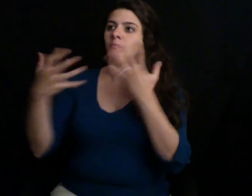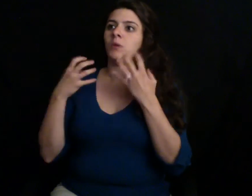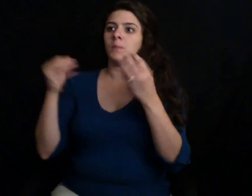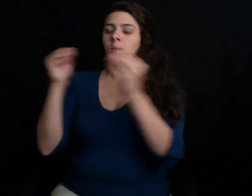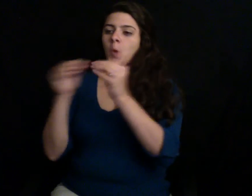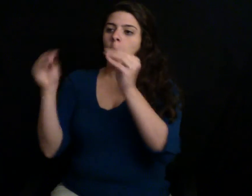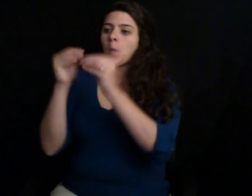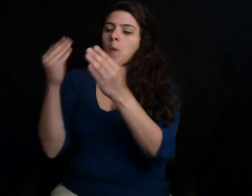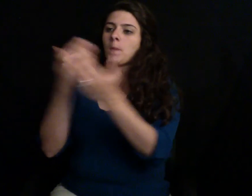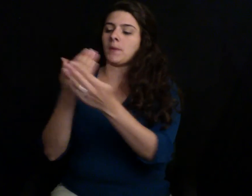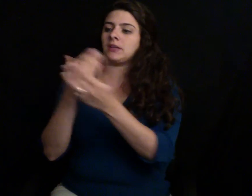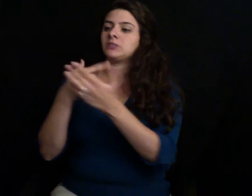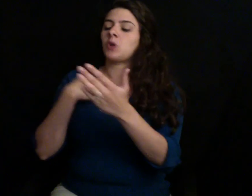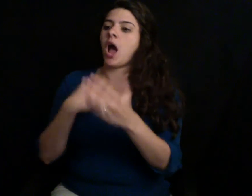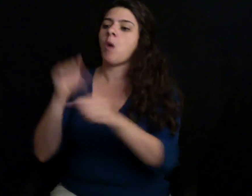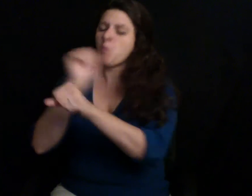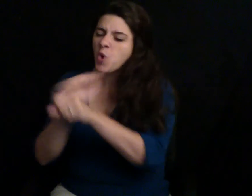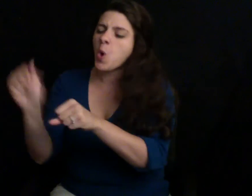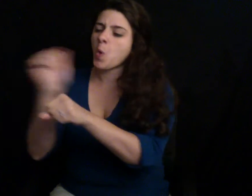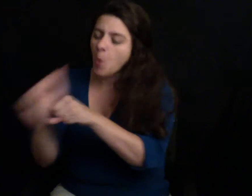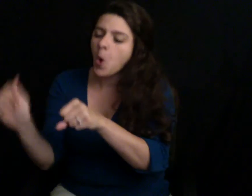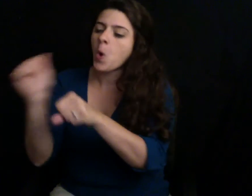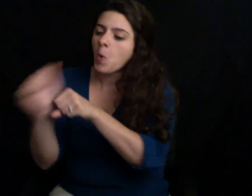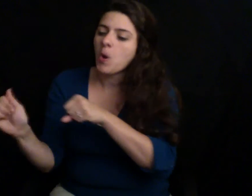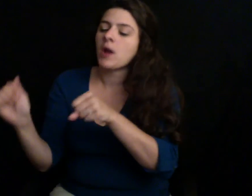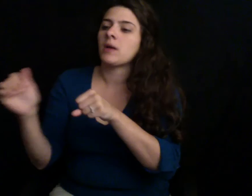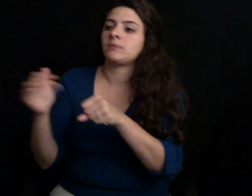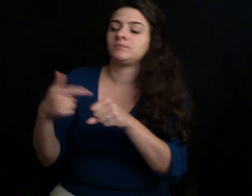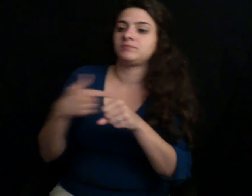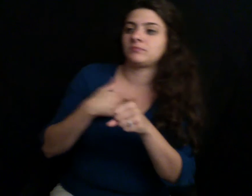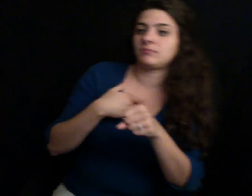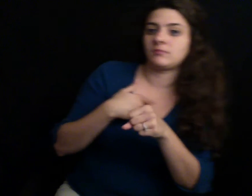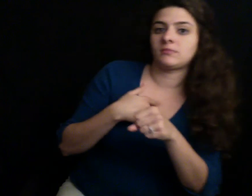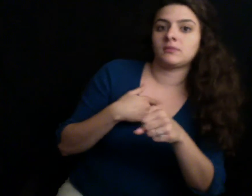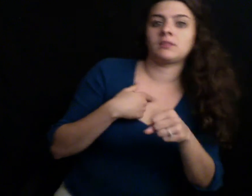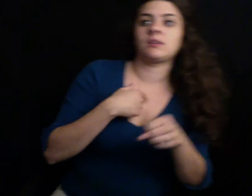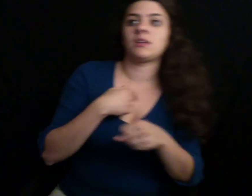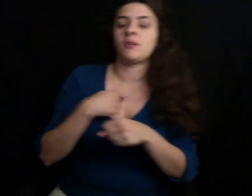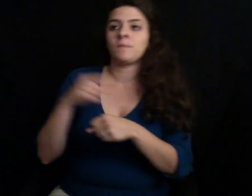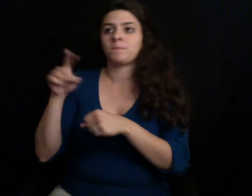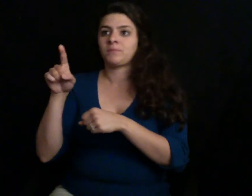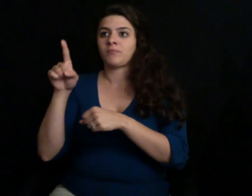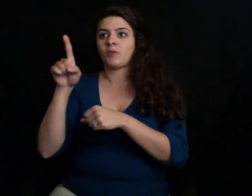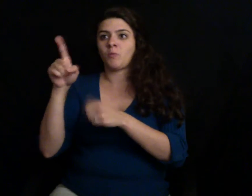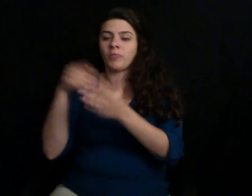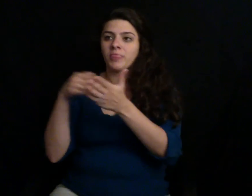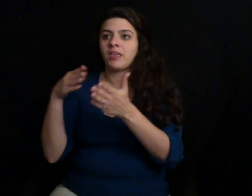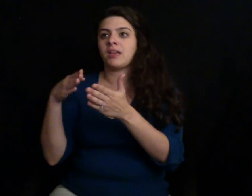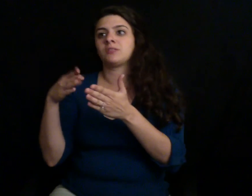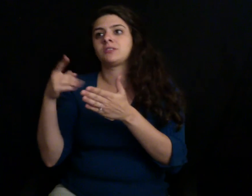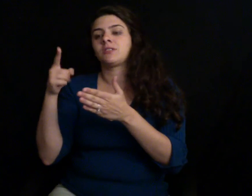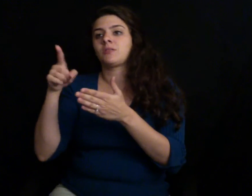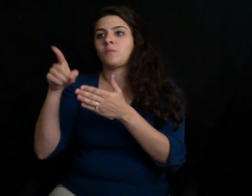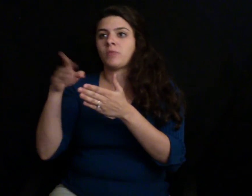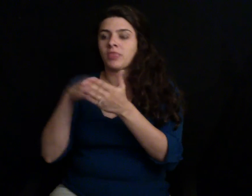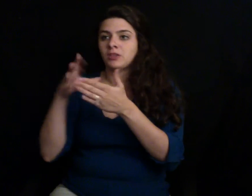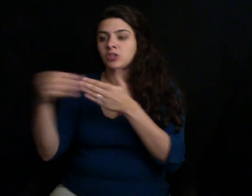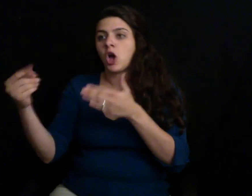up. And eventually I would, get 100,000, 200,000, $500,000. Then eventually I hit 1 million. Followers on YouTube, and that's when